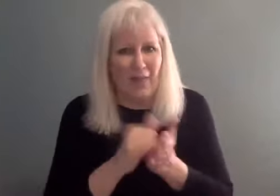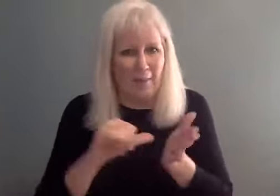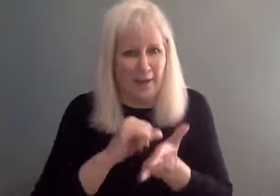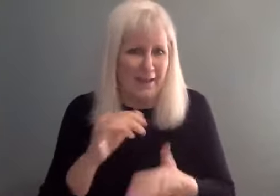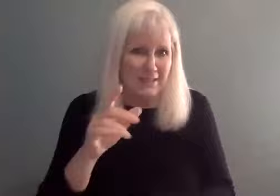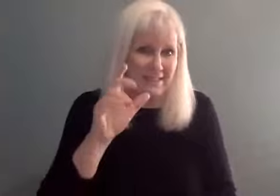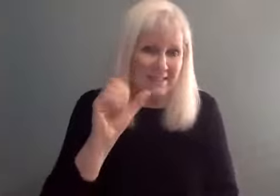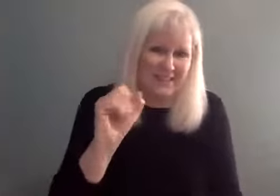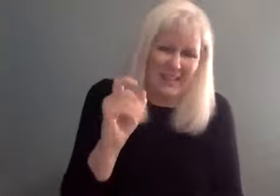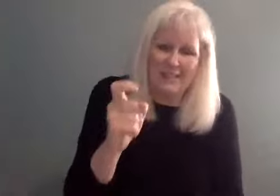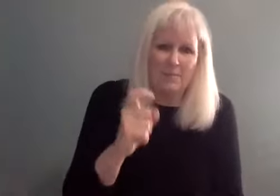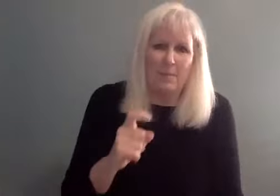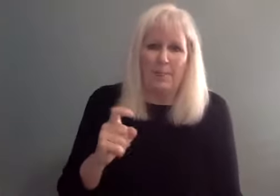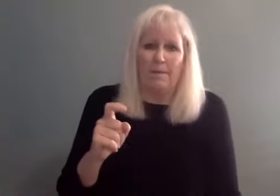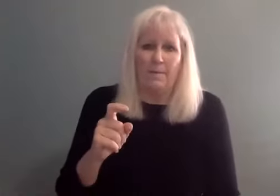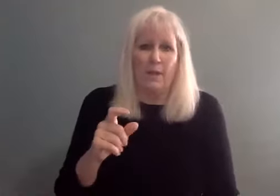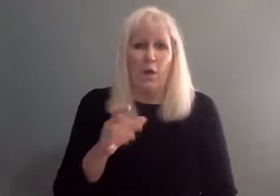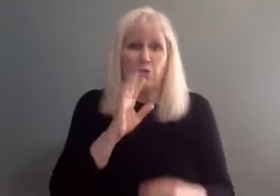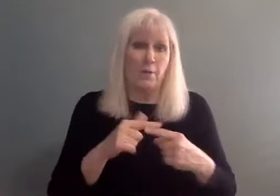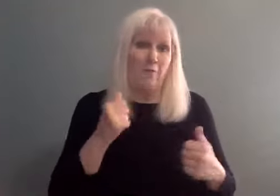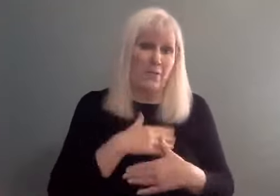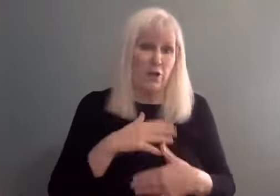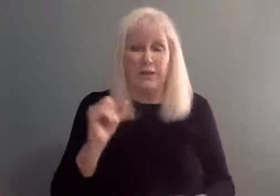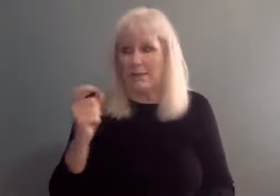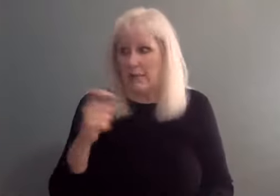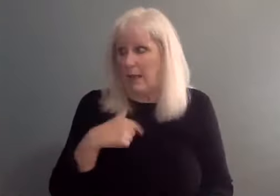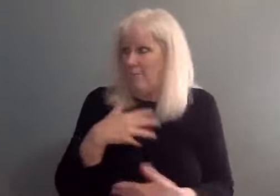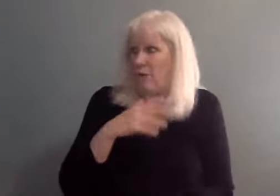And she said, we're going to talk about fear and sex. Well, I fear sex. I don't know. Is that it? Is that enough?